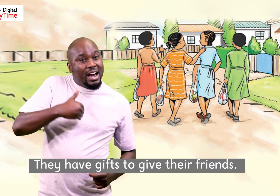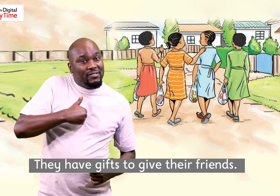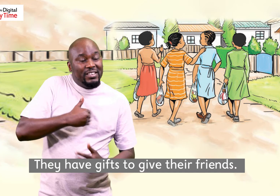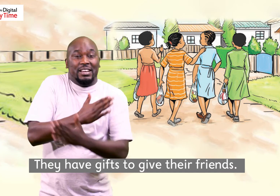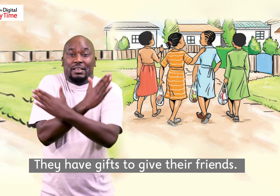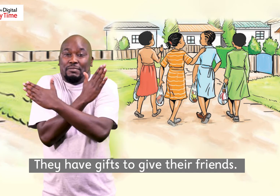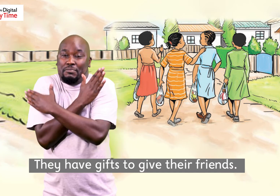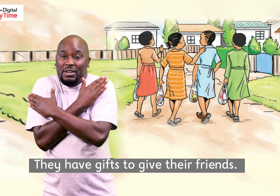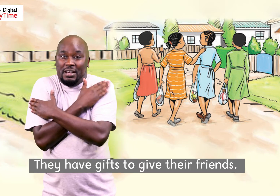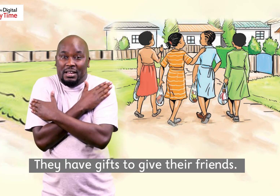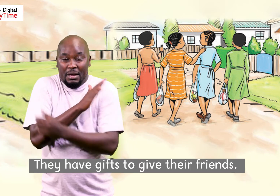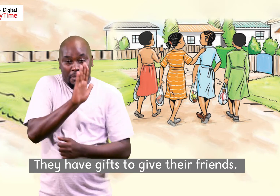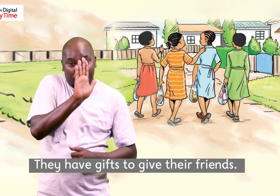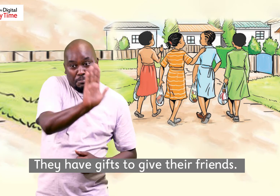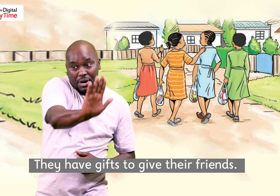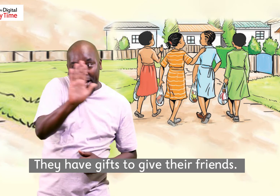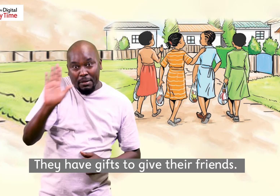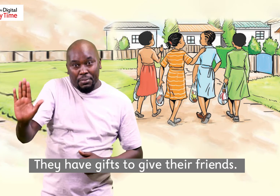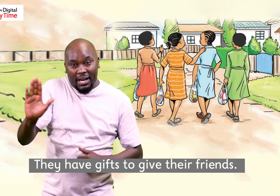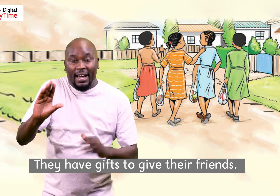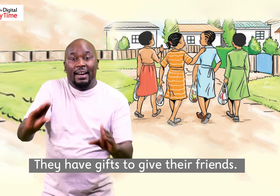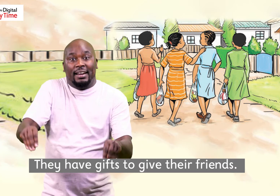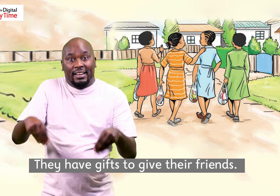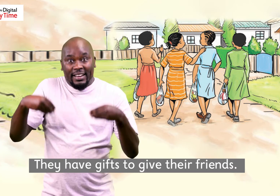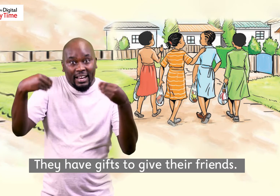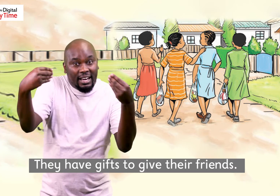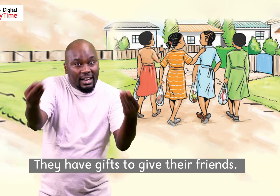They have gifts to give their friends.